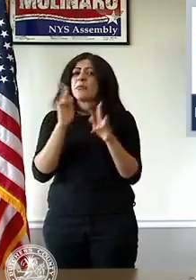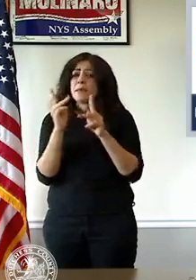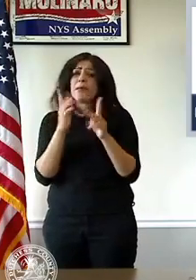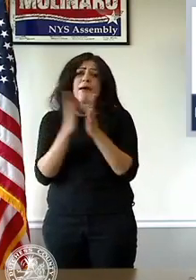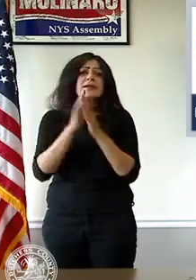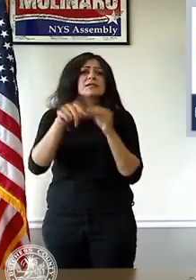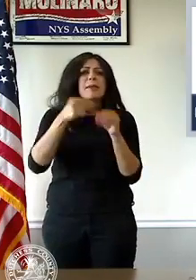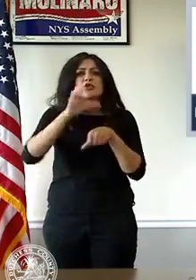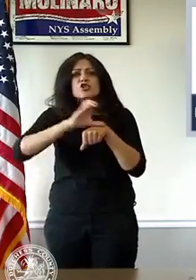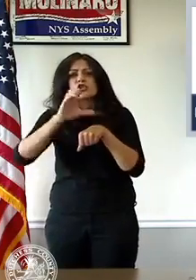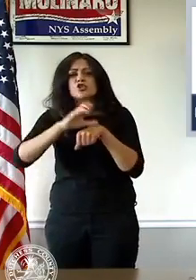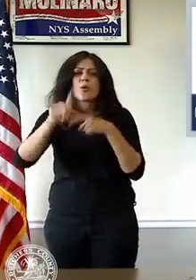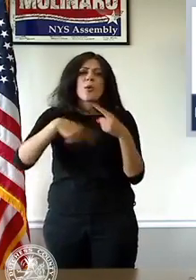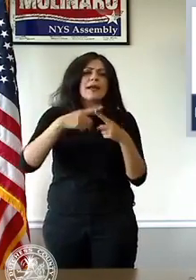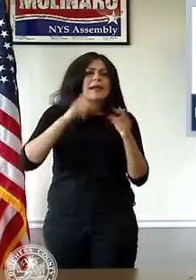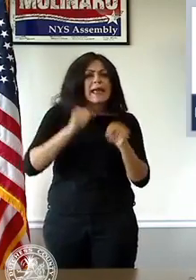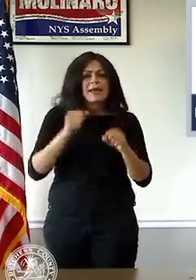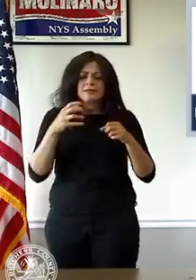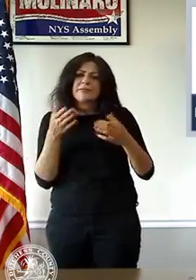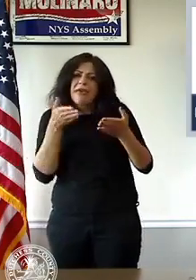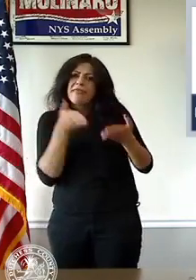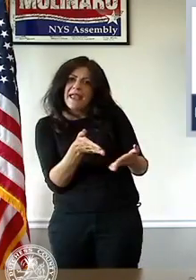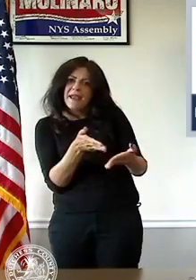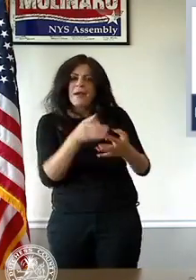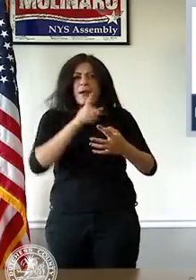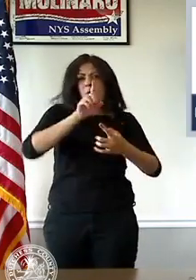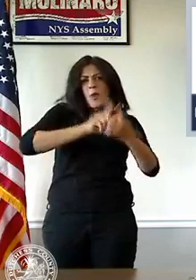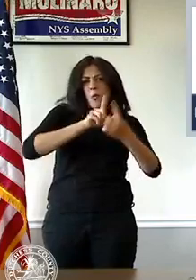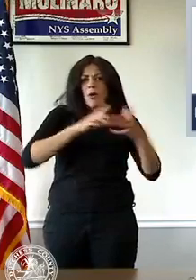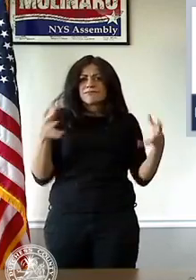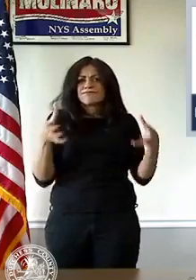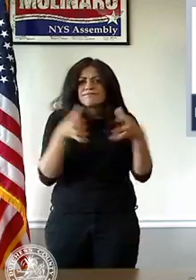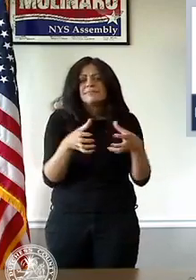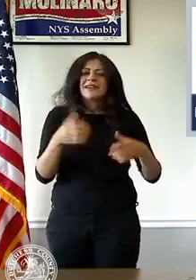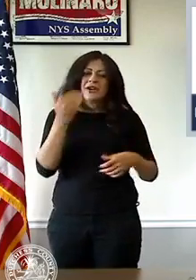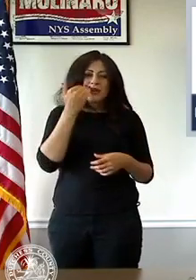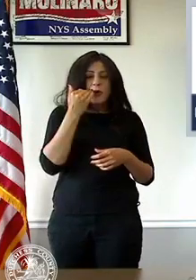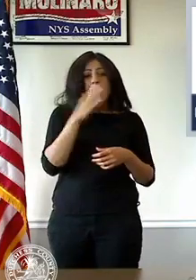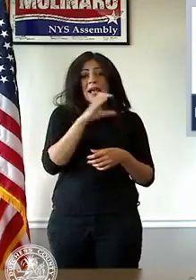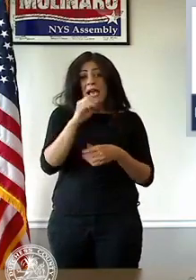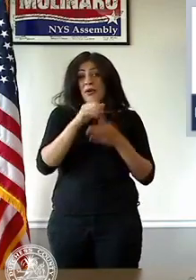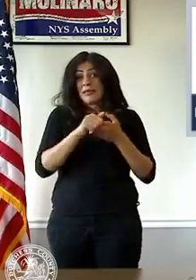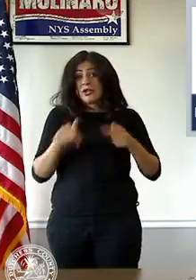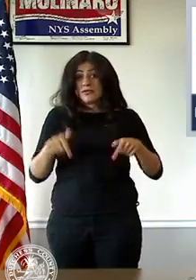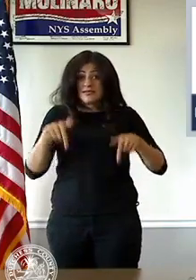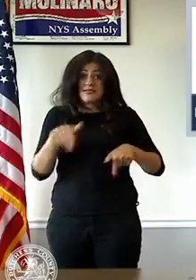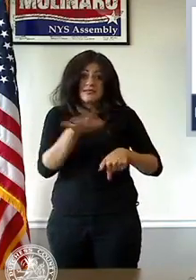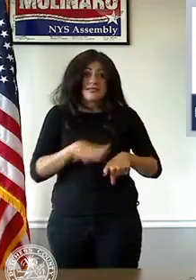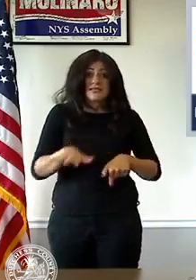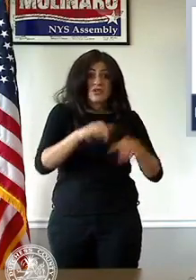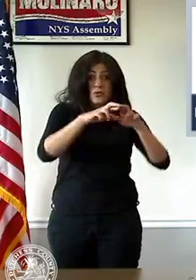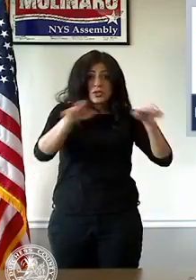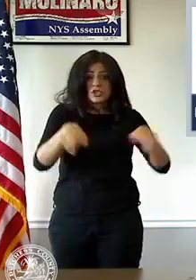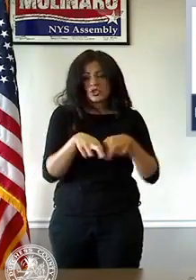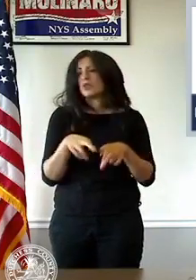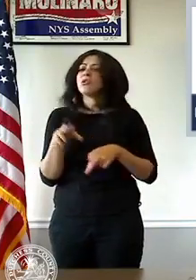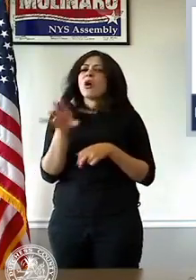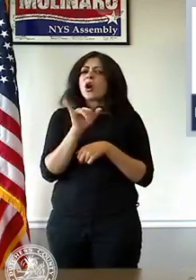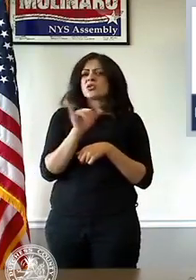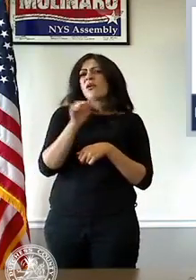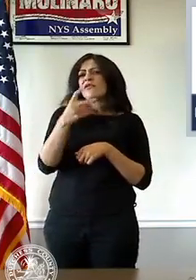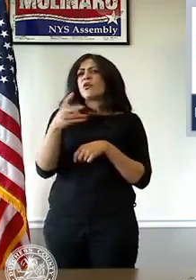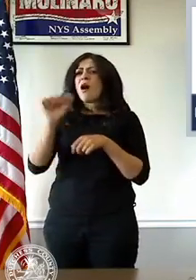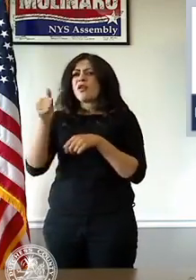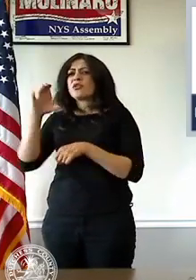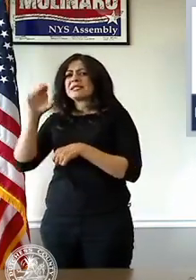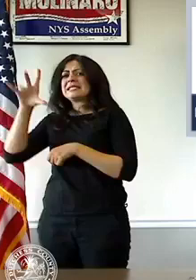Well, you may know that the county leaders in this region, along with a half a dozen city